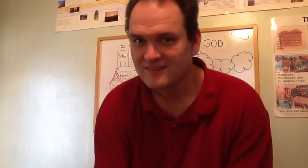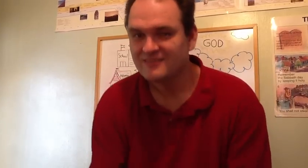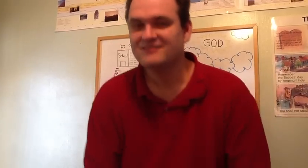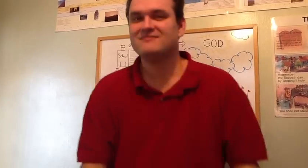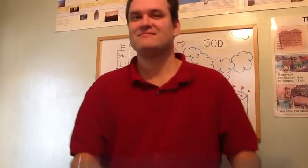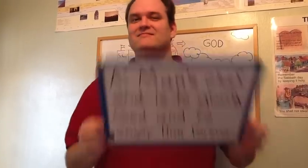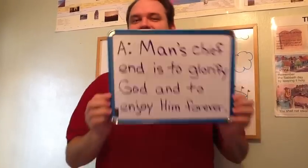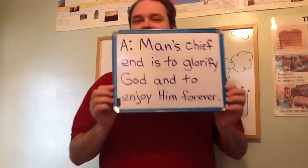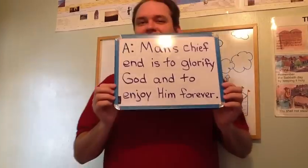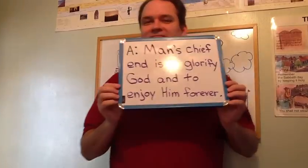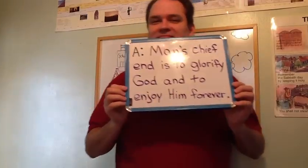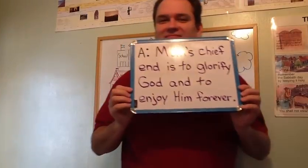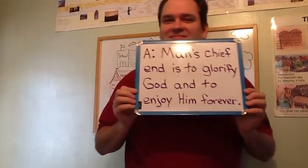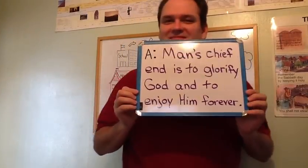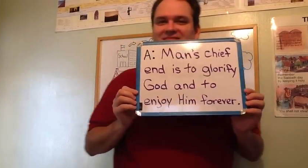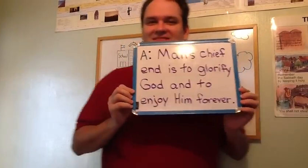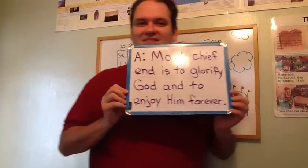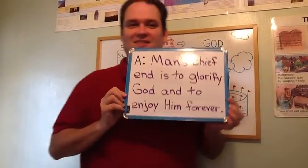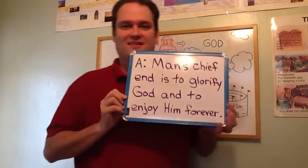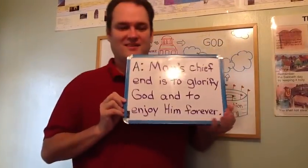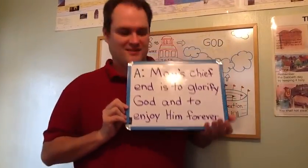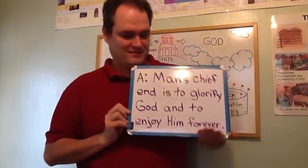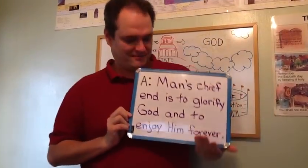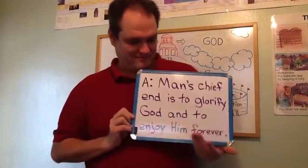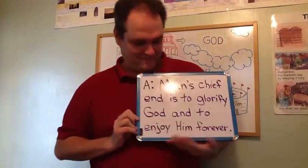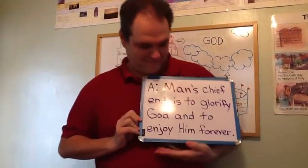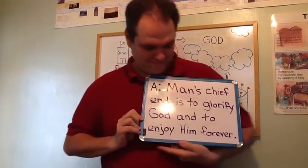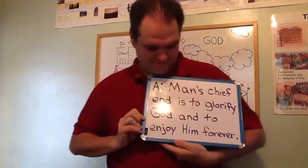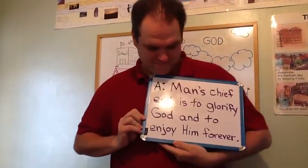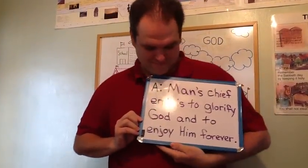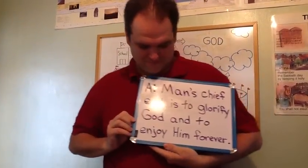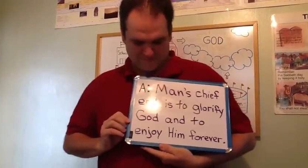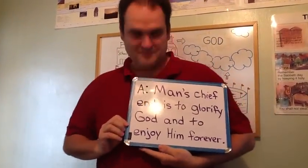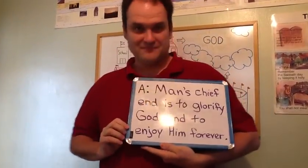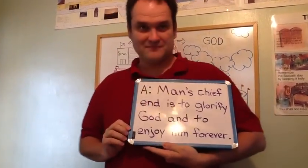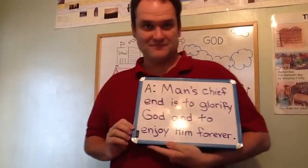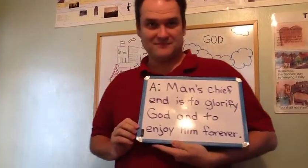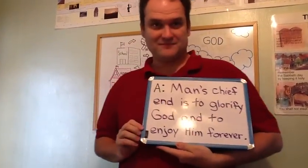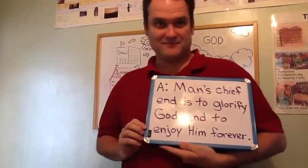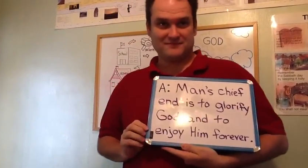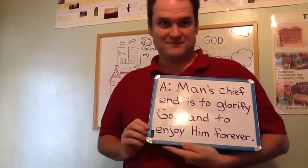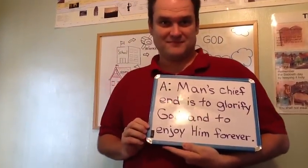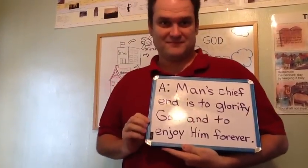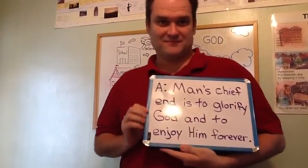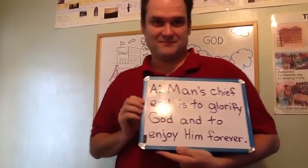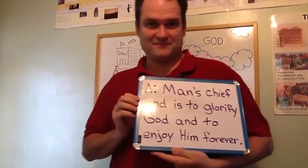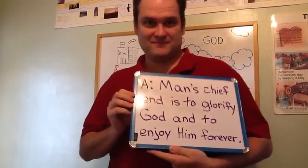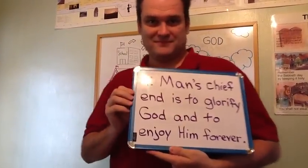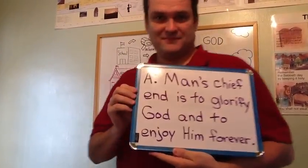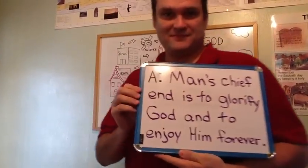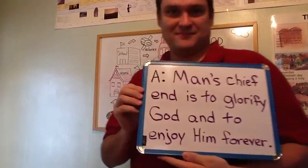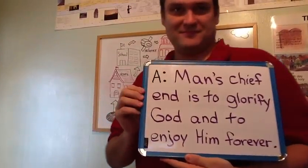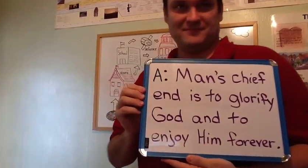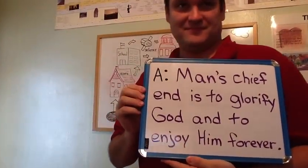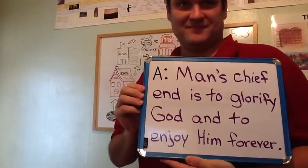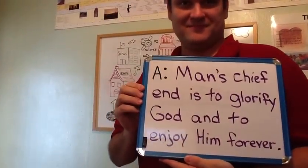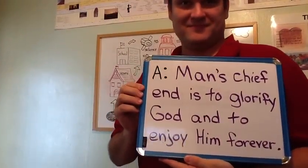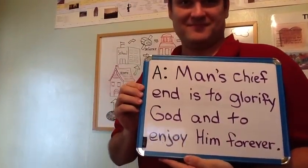So try and guess what the answer is. The answer is, man's chief end is to glorify God and to enjoy him forever.